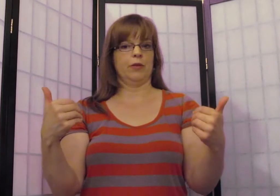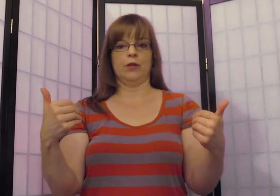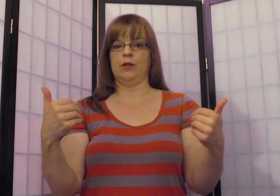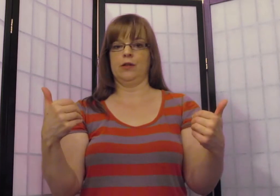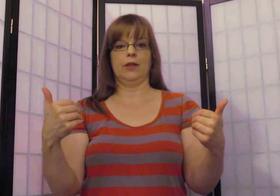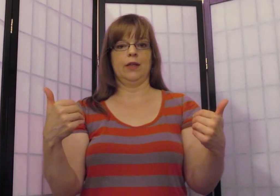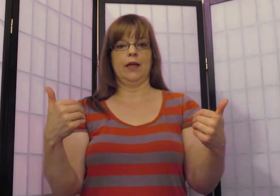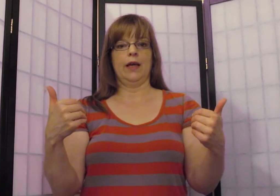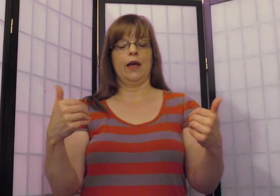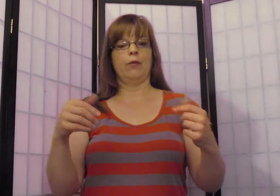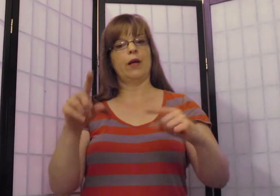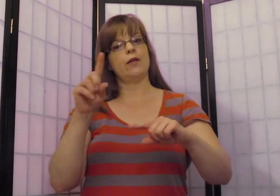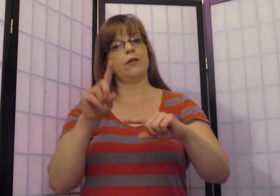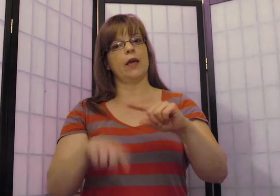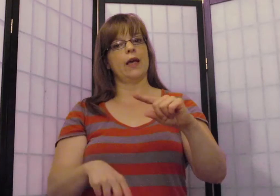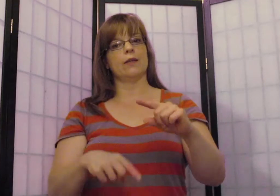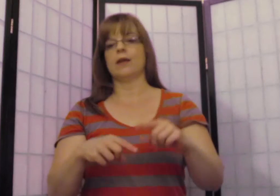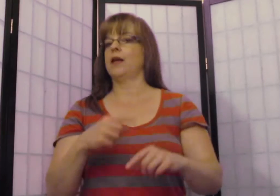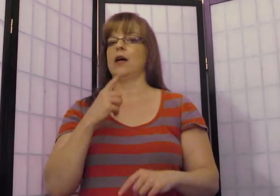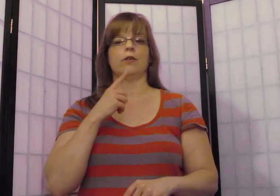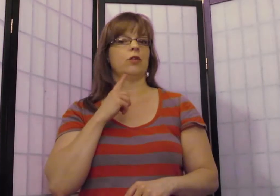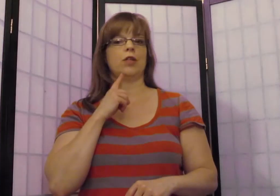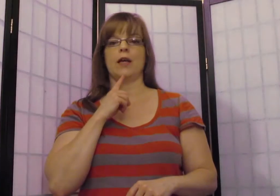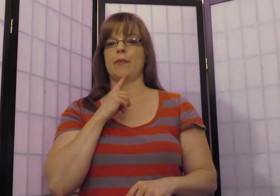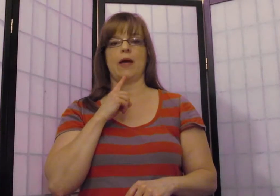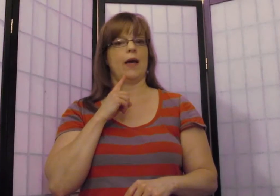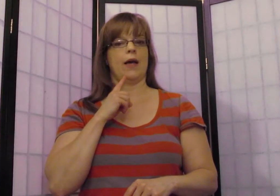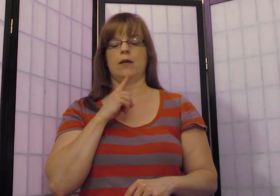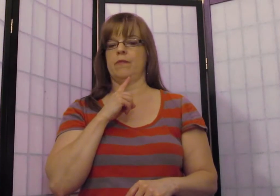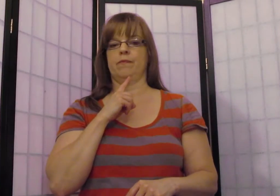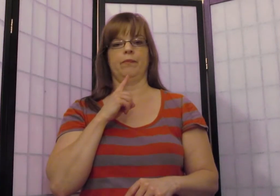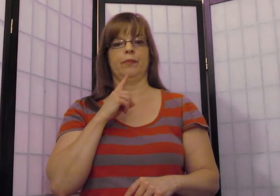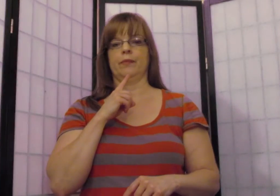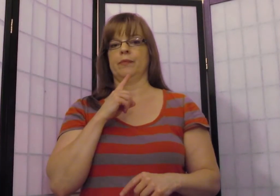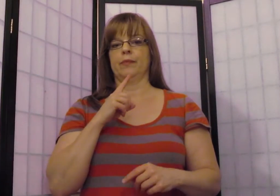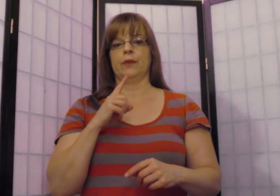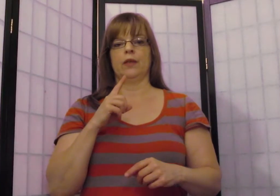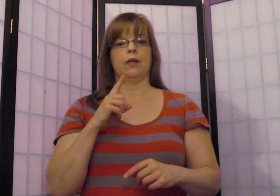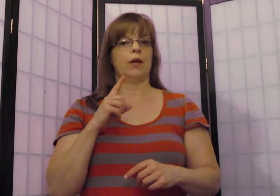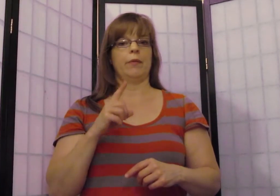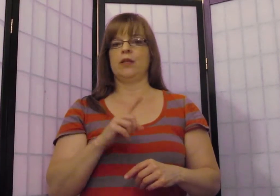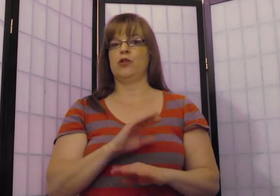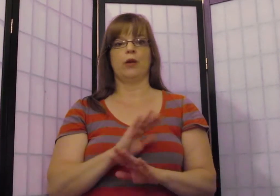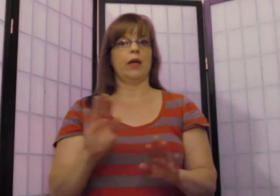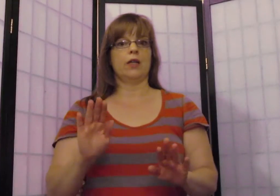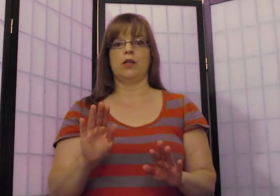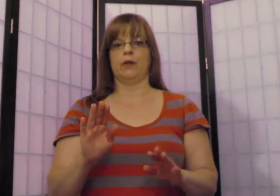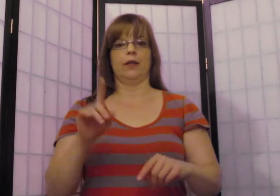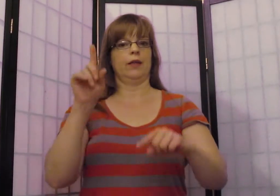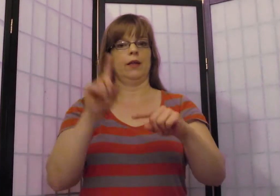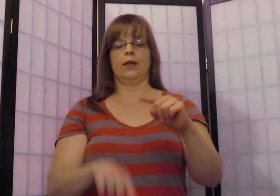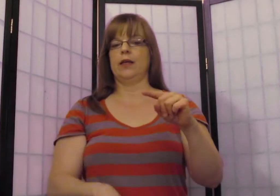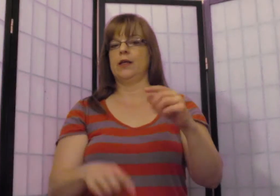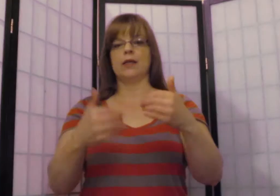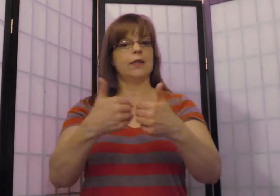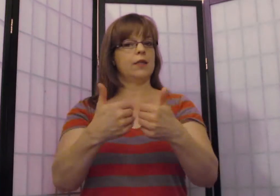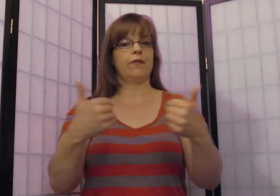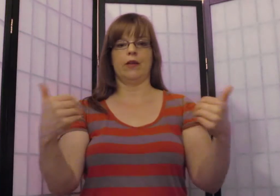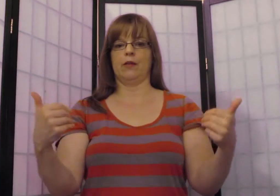indivisible. And when I do the can't sign, I also shake my head. That means you can't do it.